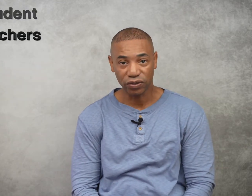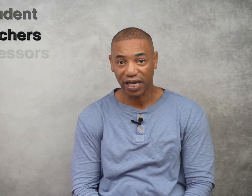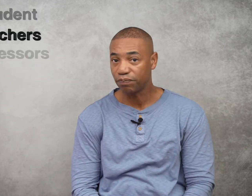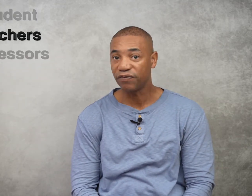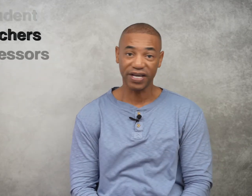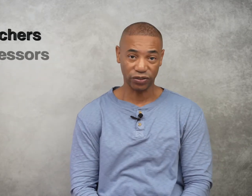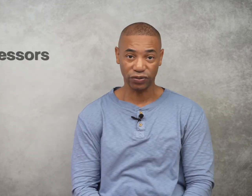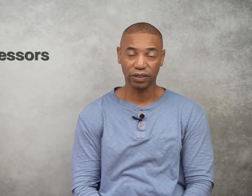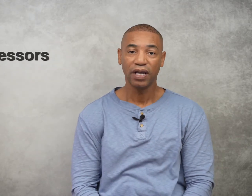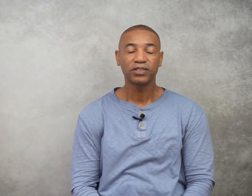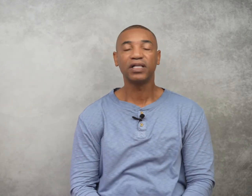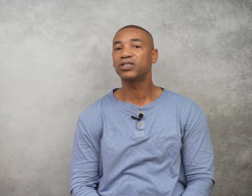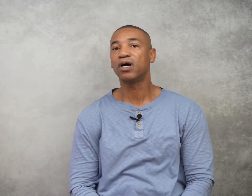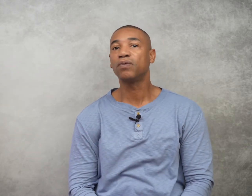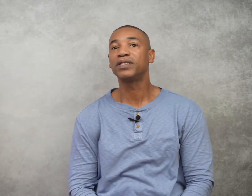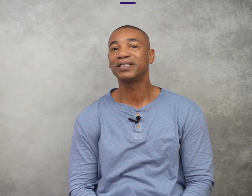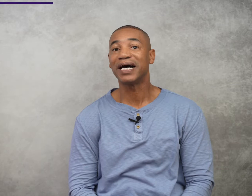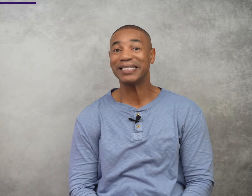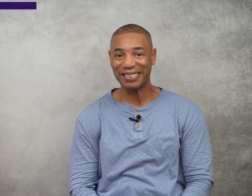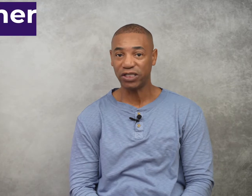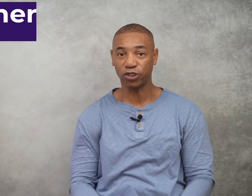and professors. So let's start with the sign teacher.